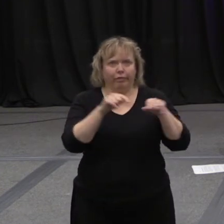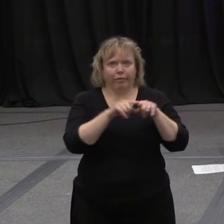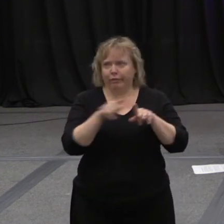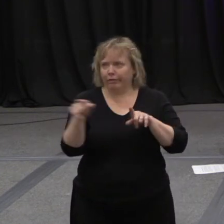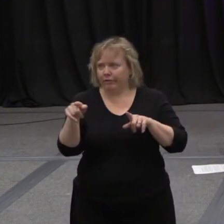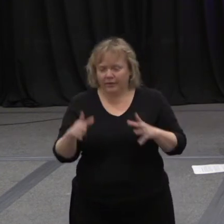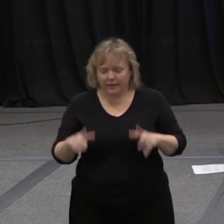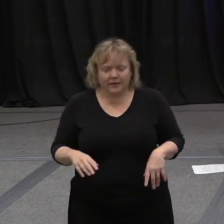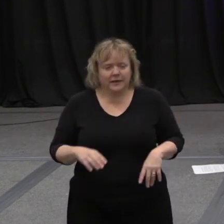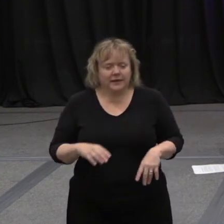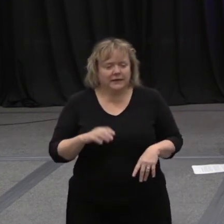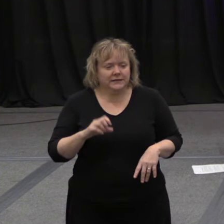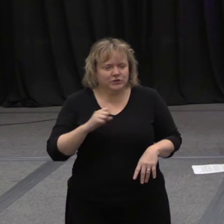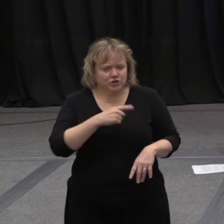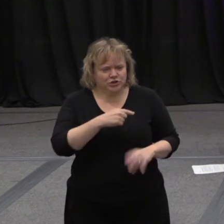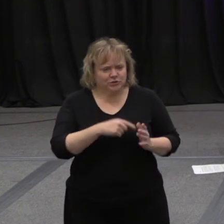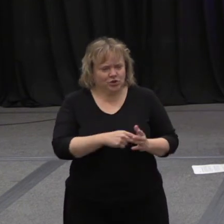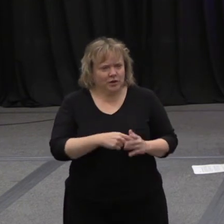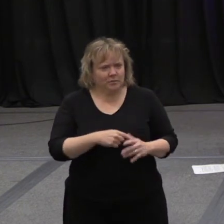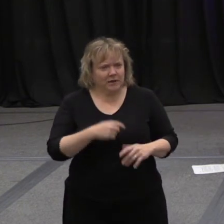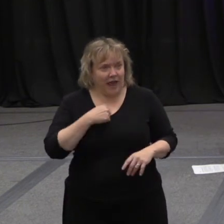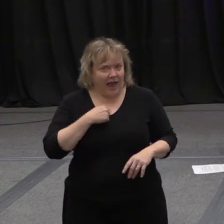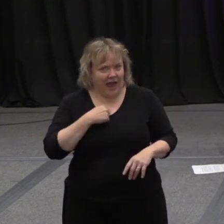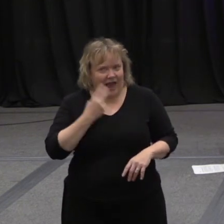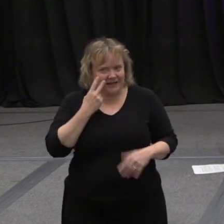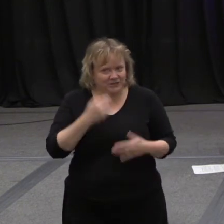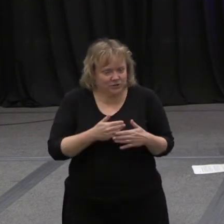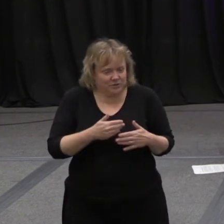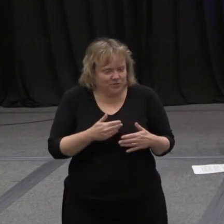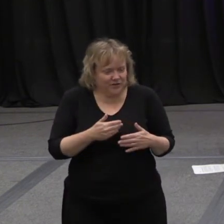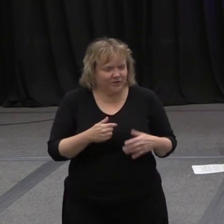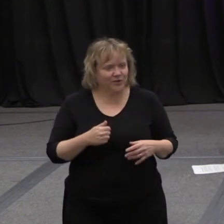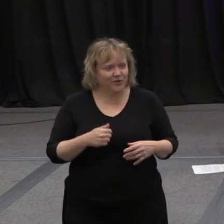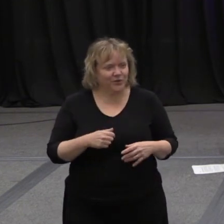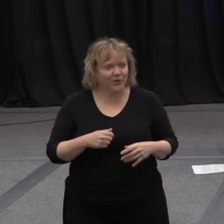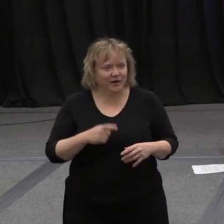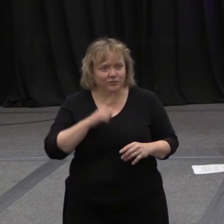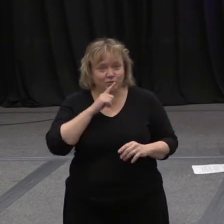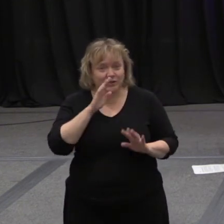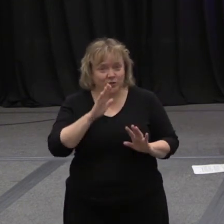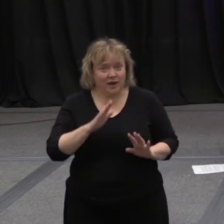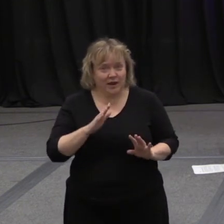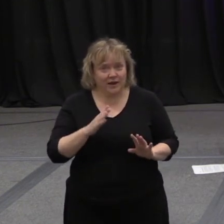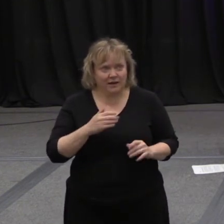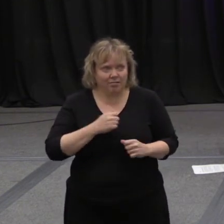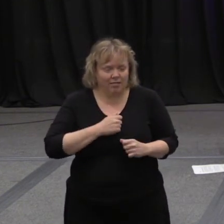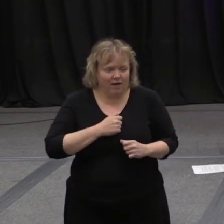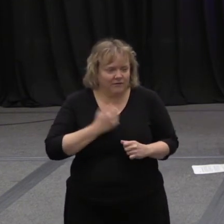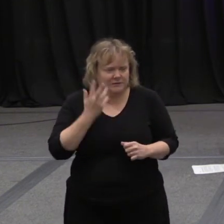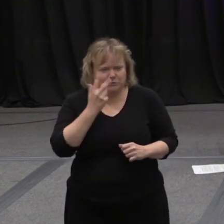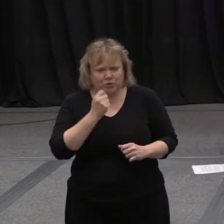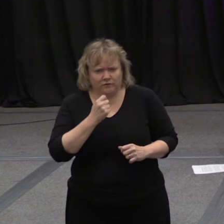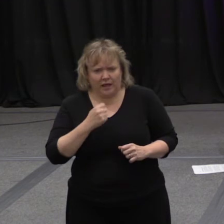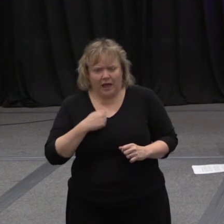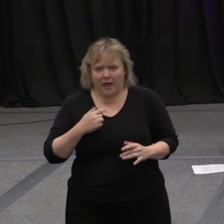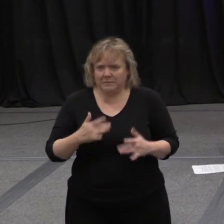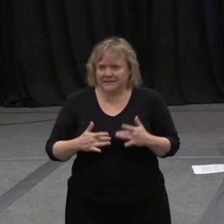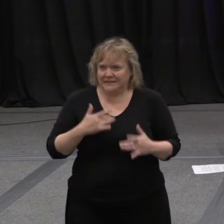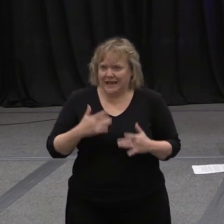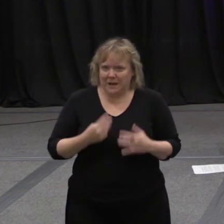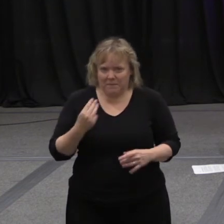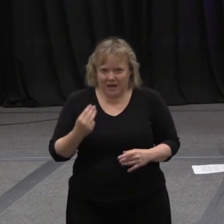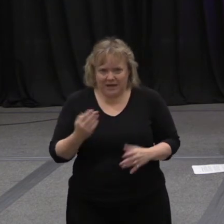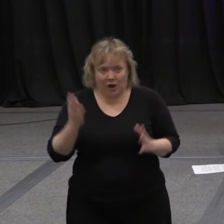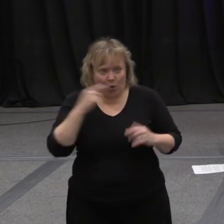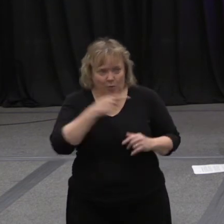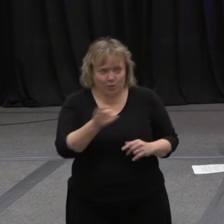Yeah, so she was showing me. I got a preview the other night, and it was great. And I love it, and it's beautiful. And I can't wait to see it Monday, and I can't wait for all of you